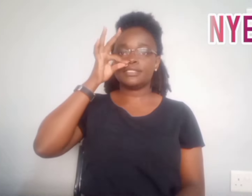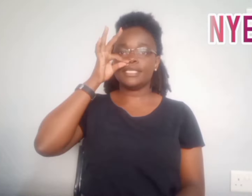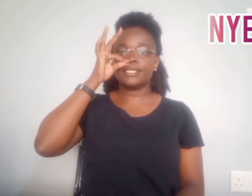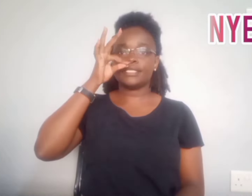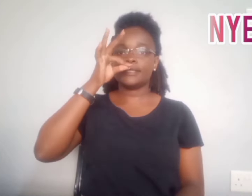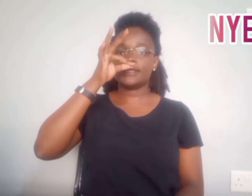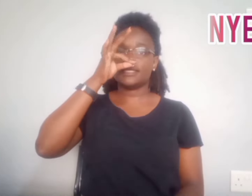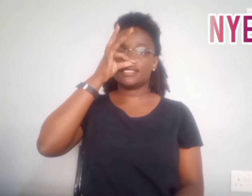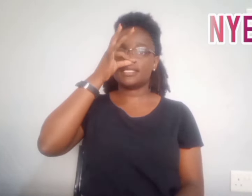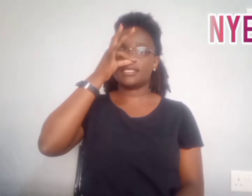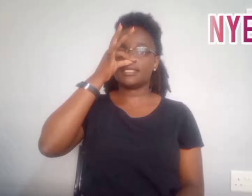Nyeri.